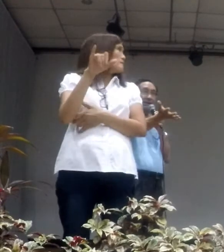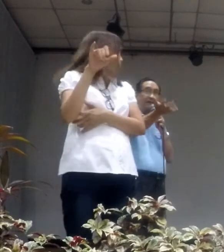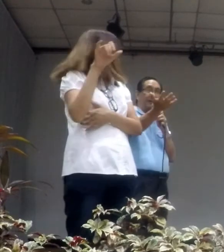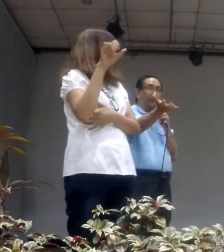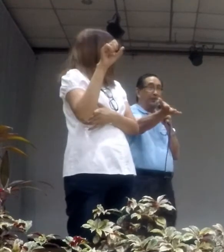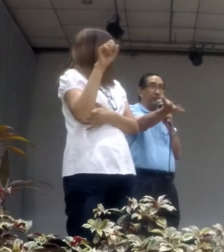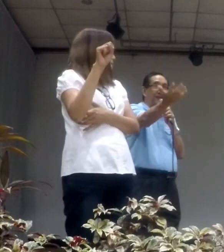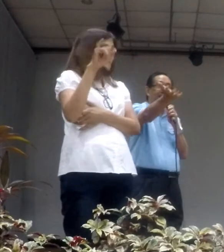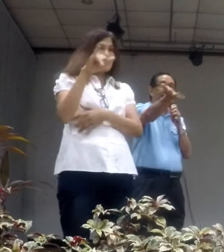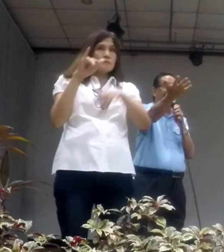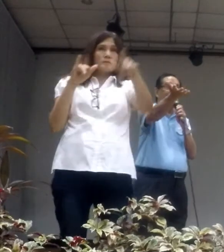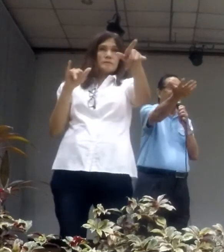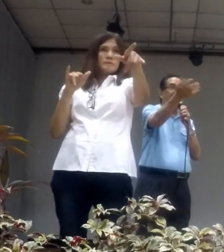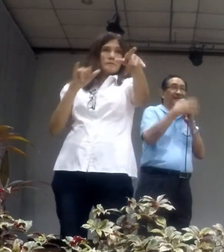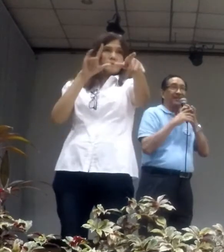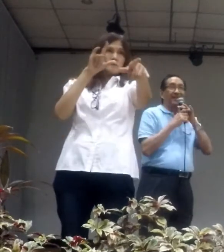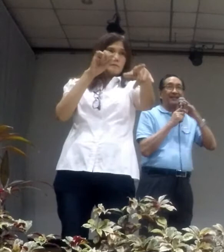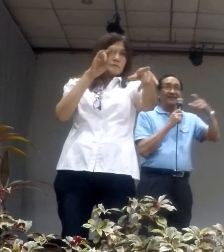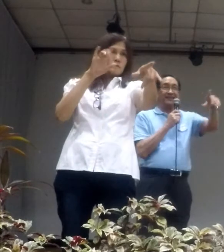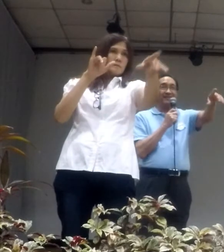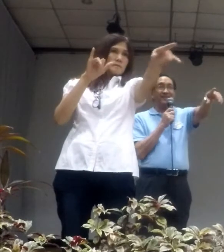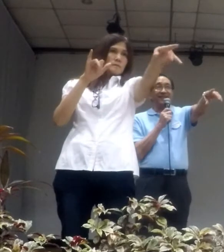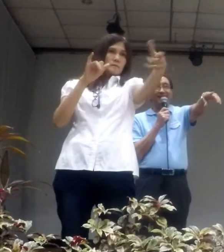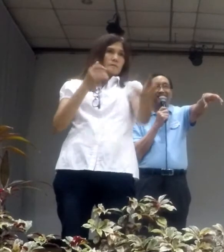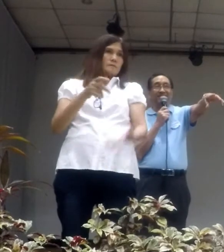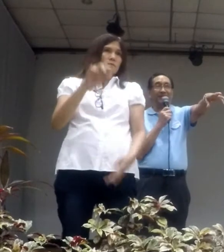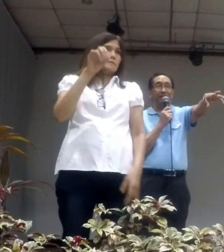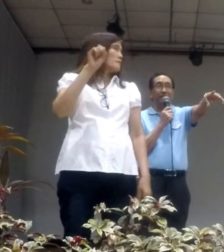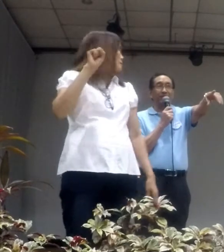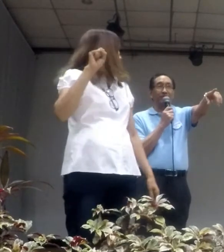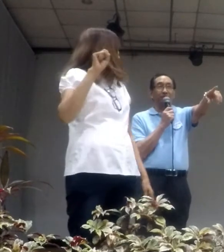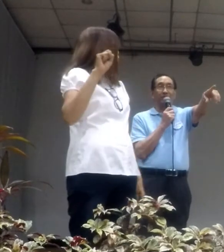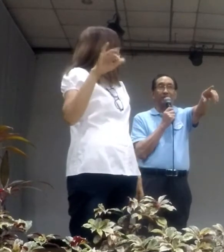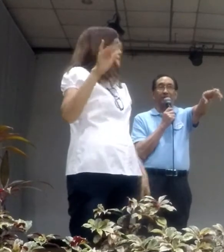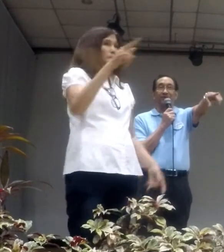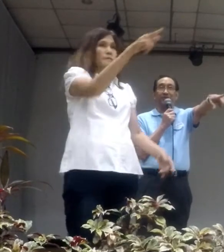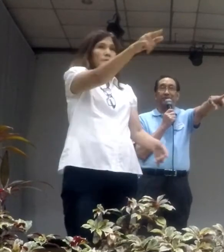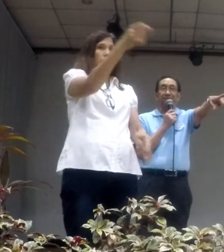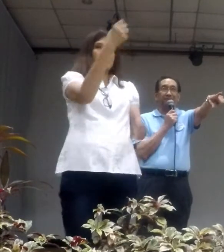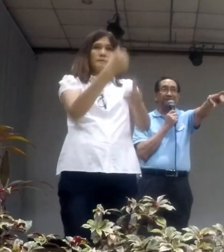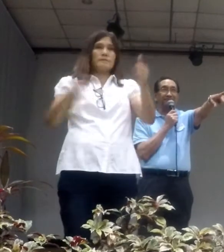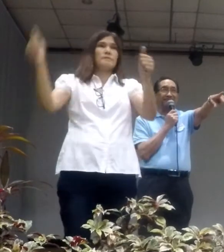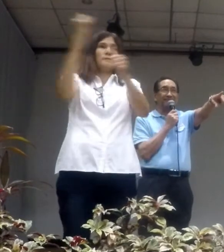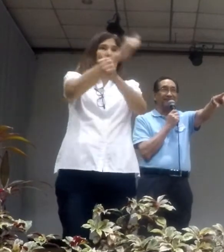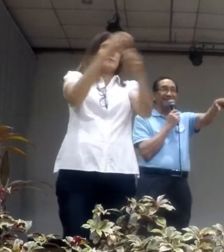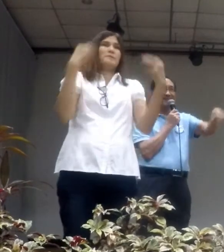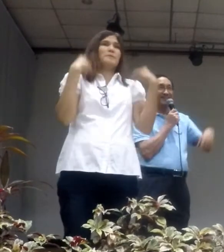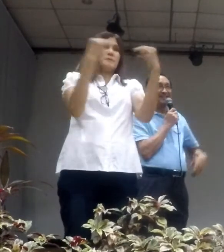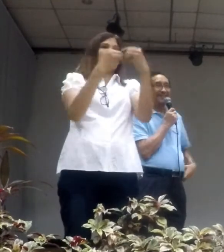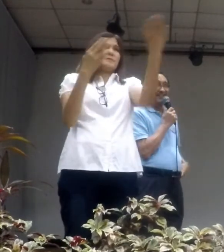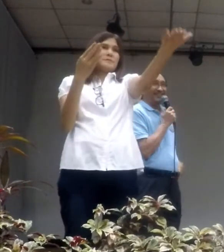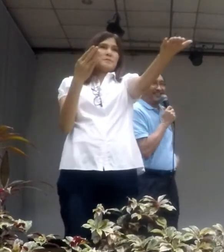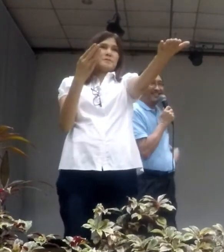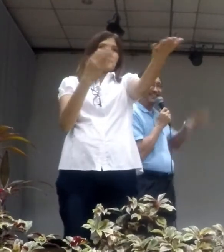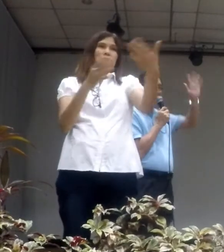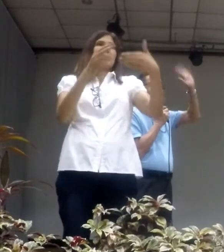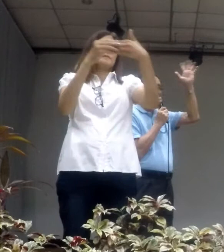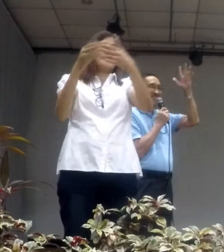Lucy, will you please stand up? She is the chairperson for membership.